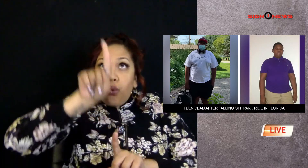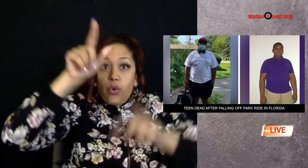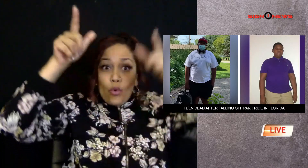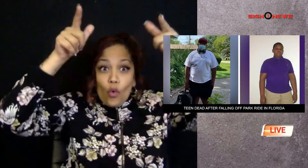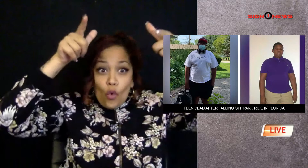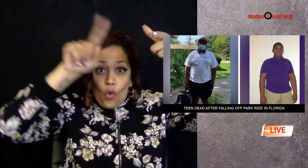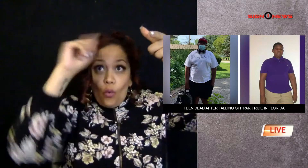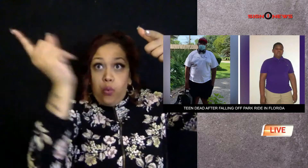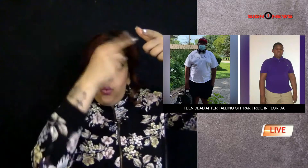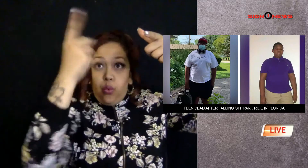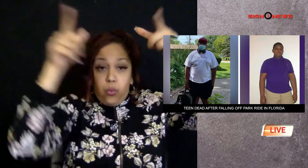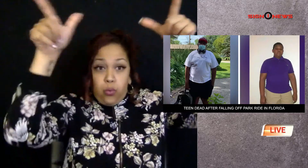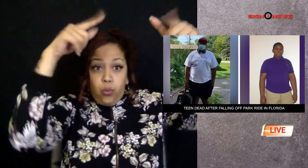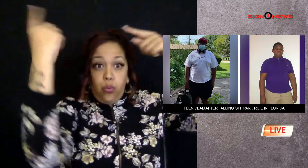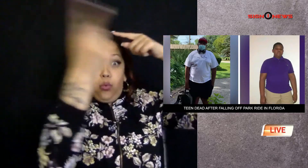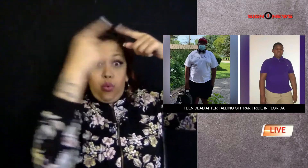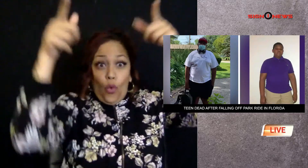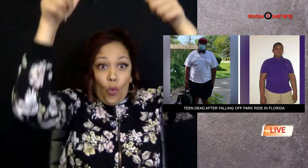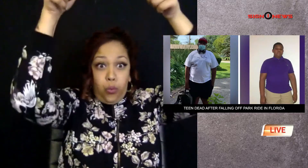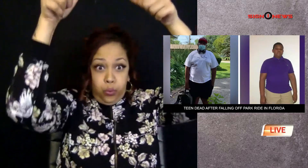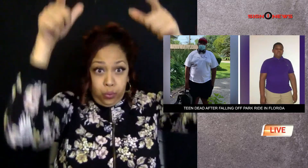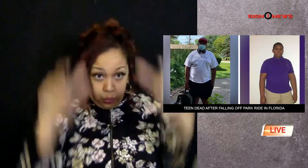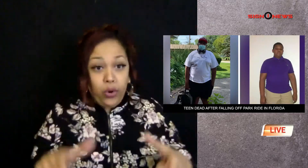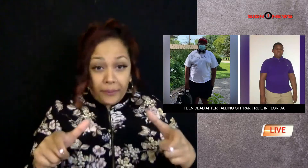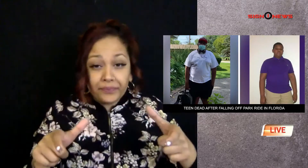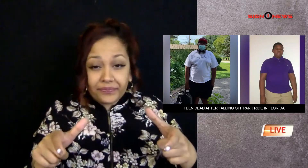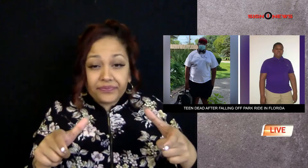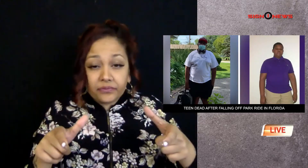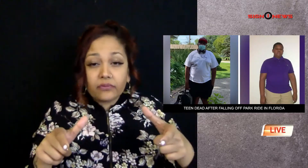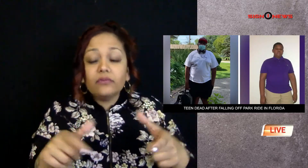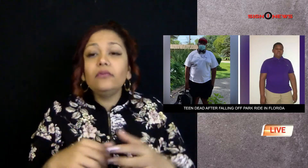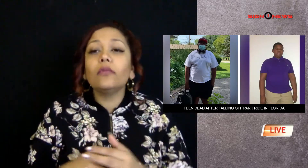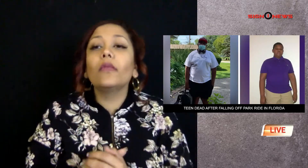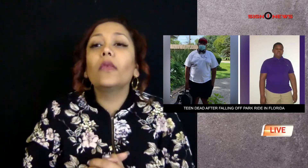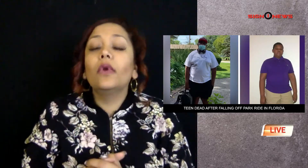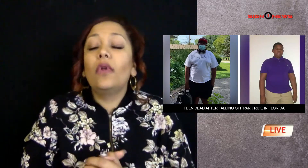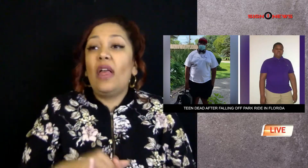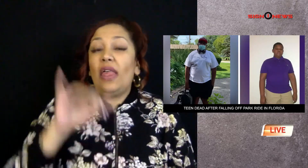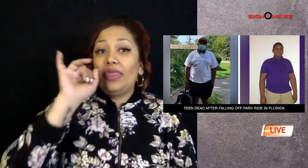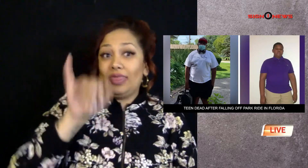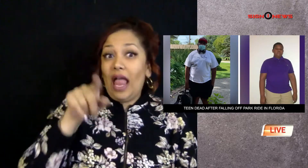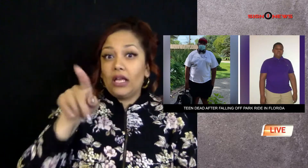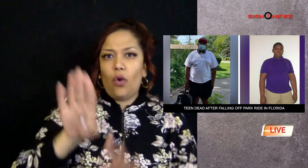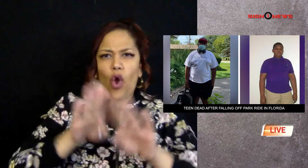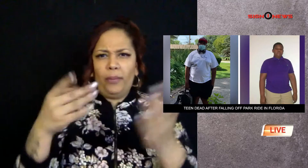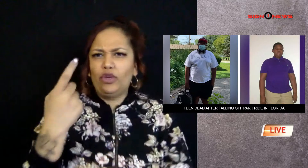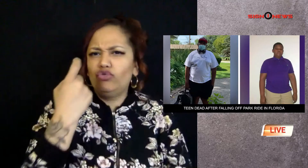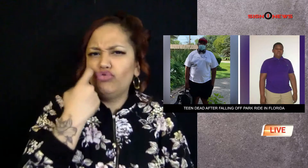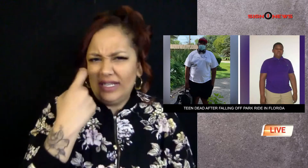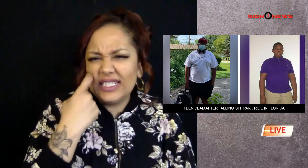after falling from a recently opened amusement park ride.